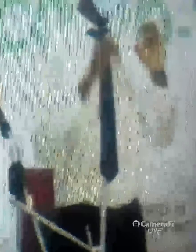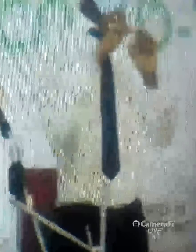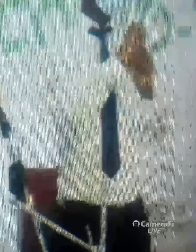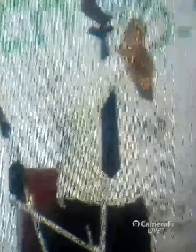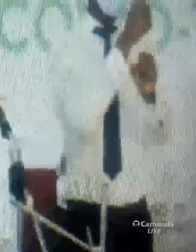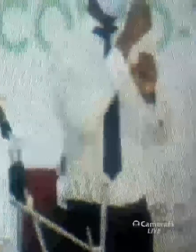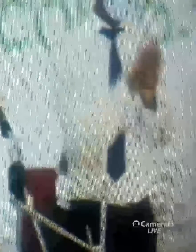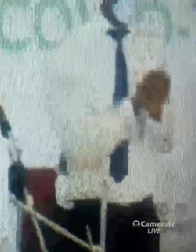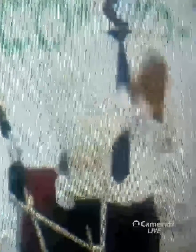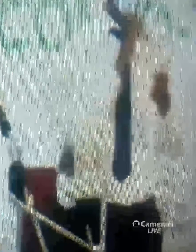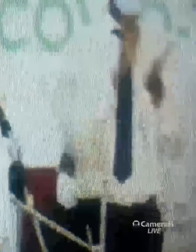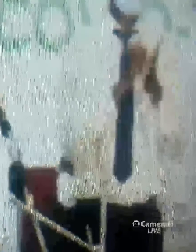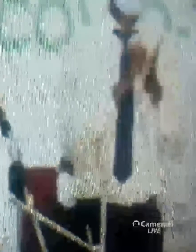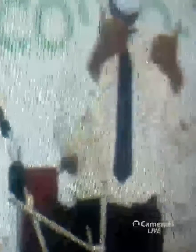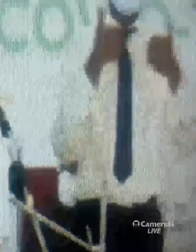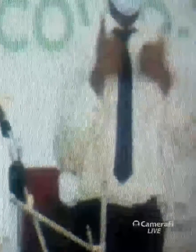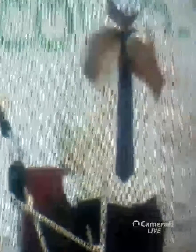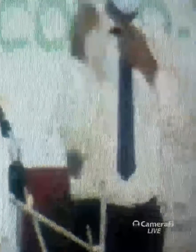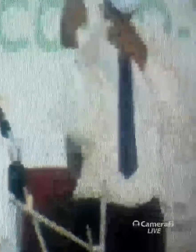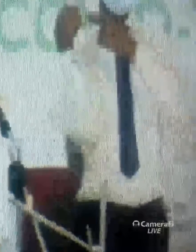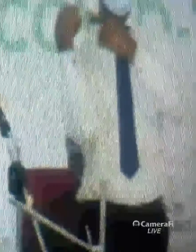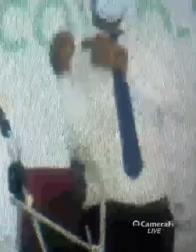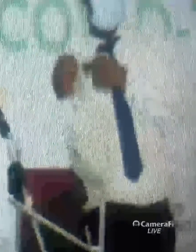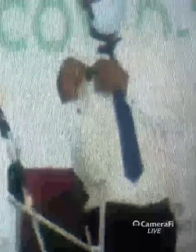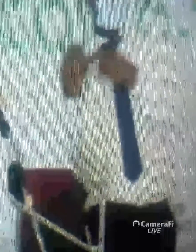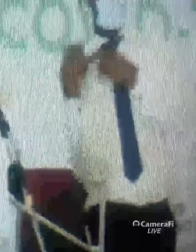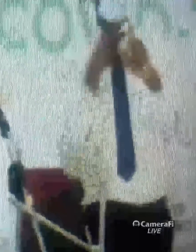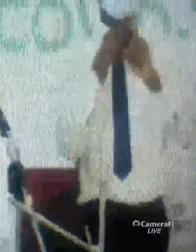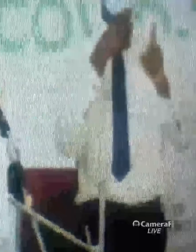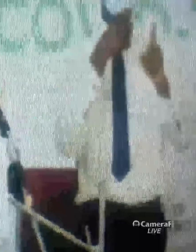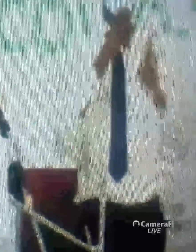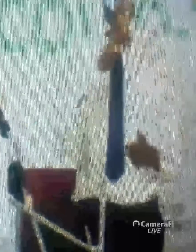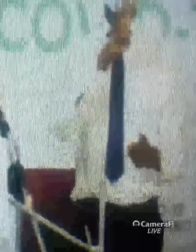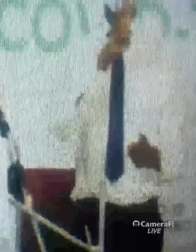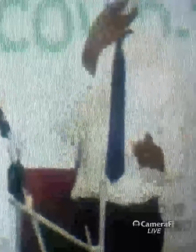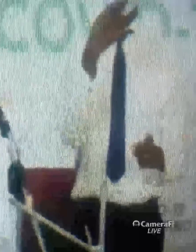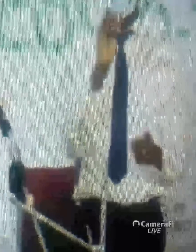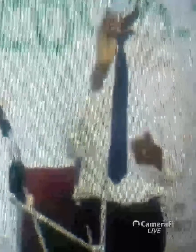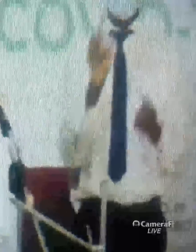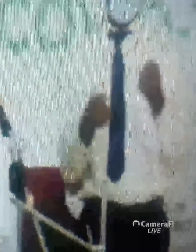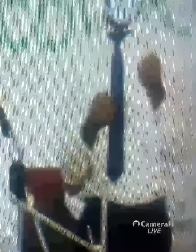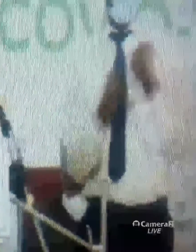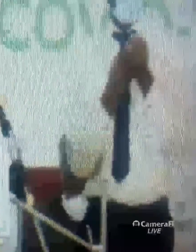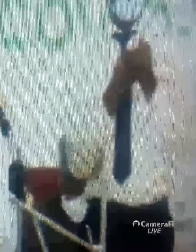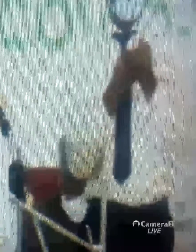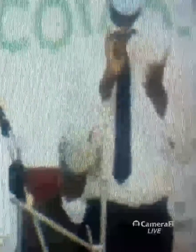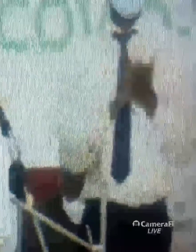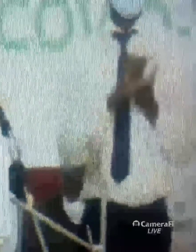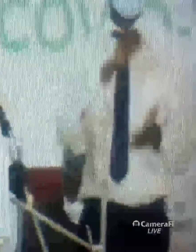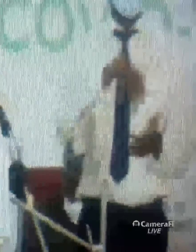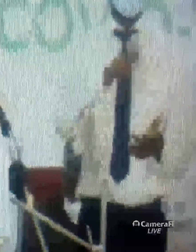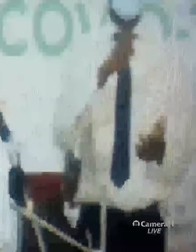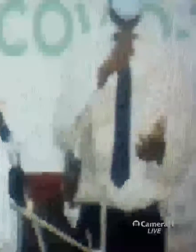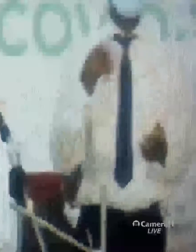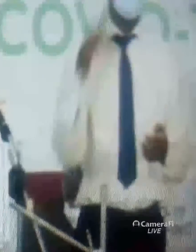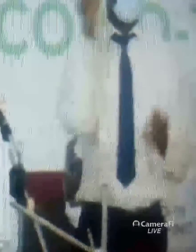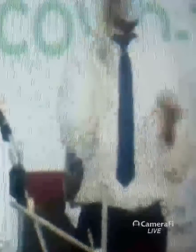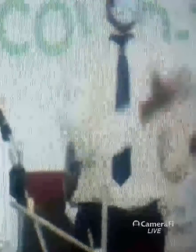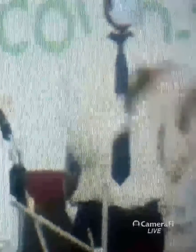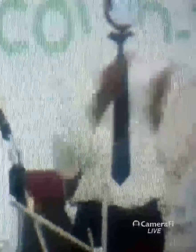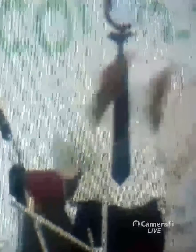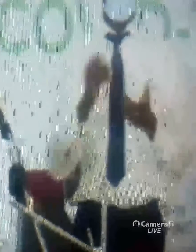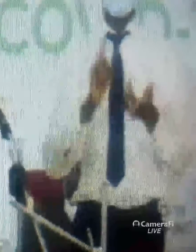authorities and have WHO support that we'll be bringing to Nigeria. At a minimum, they should